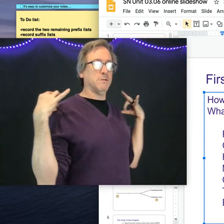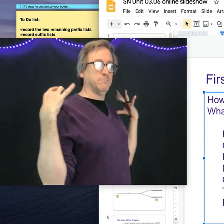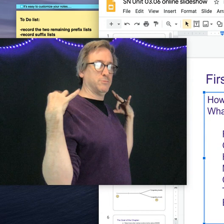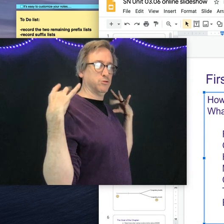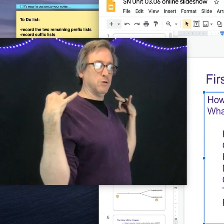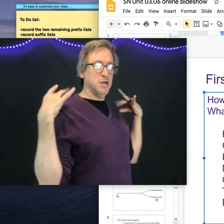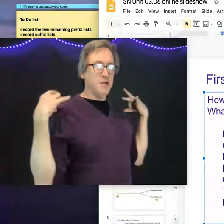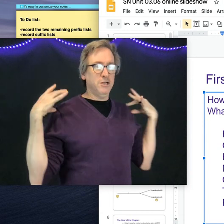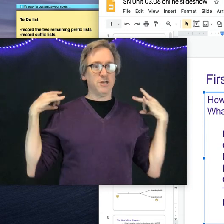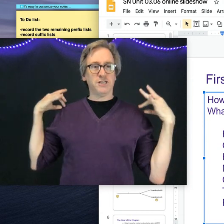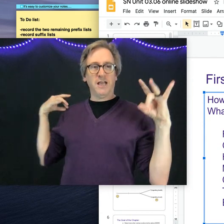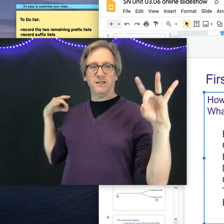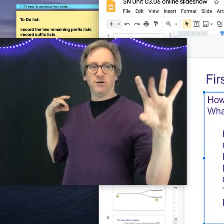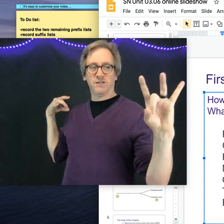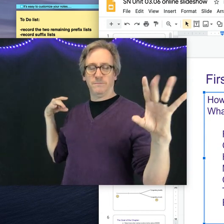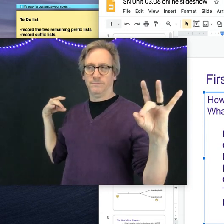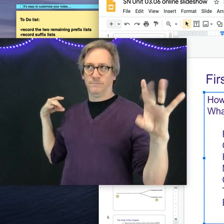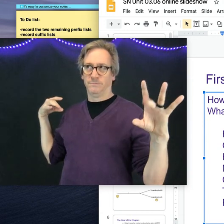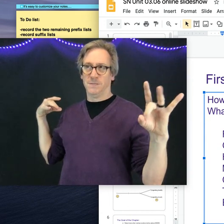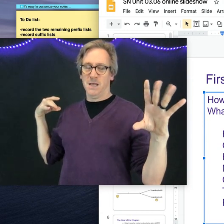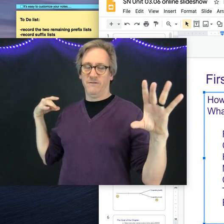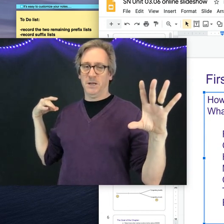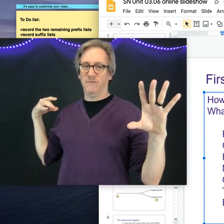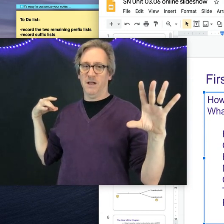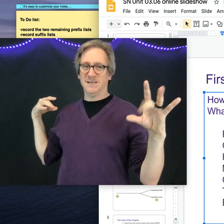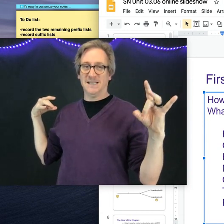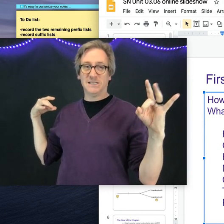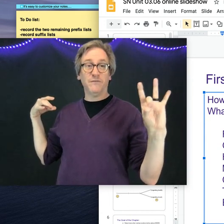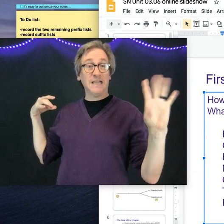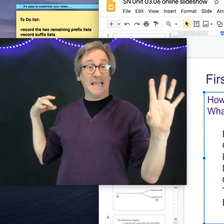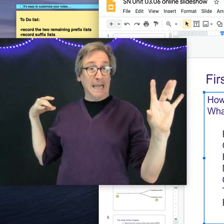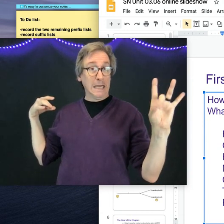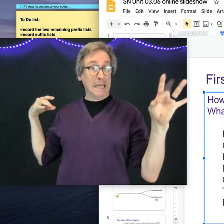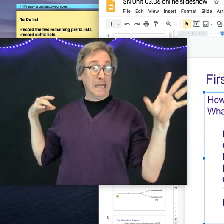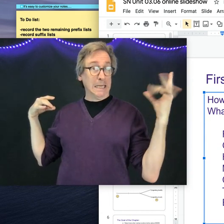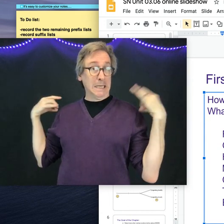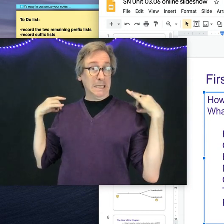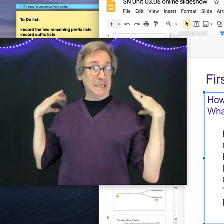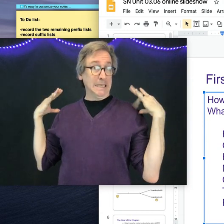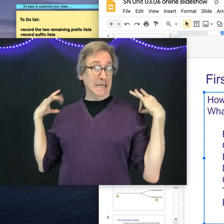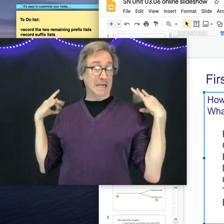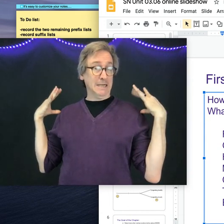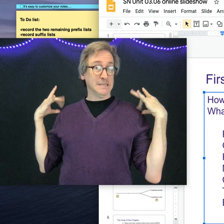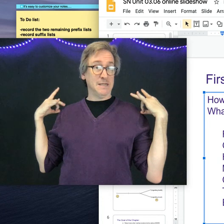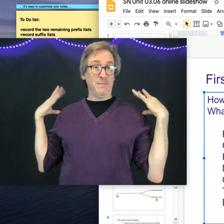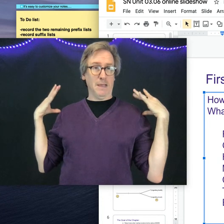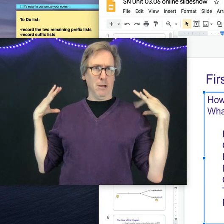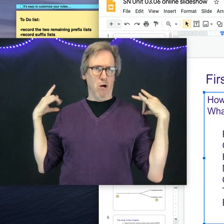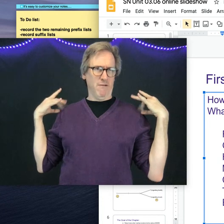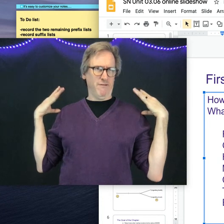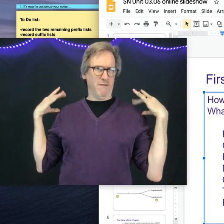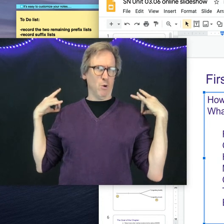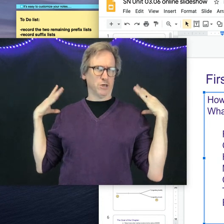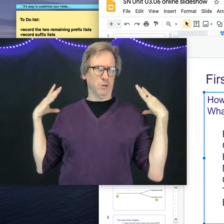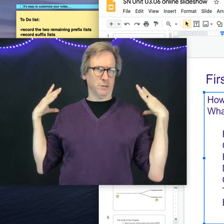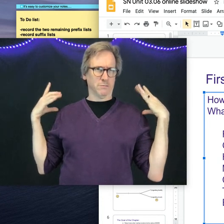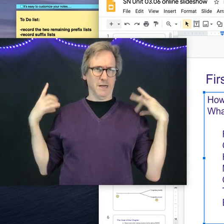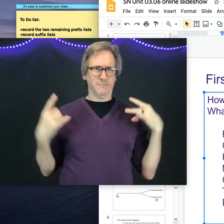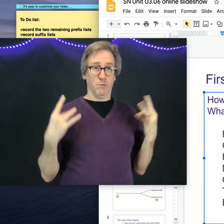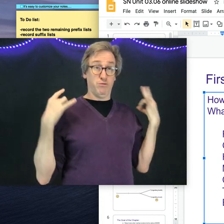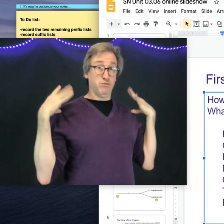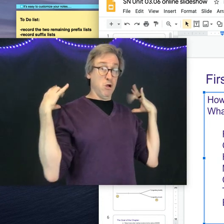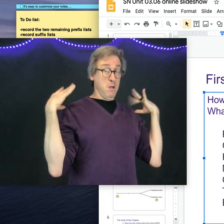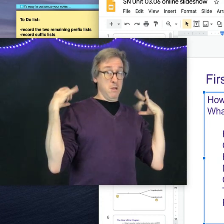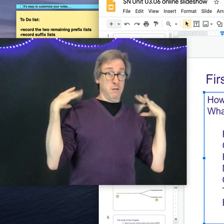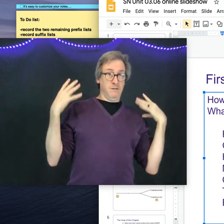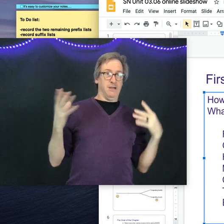my problem. You're be careful how I say this, flicking something off of your shoulder, right?